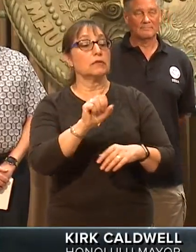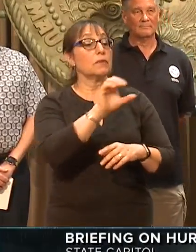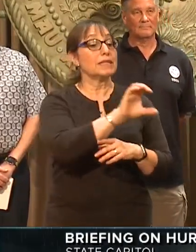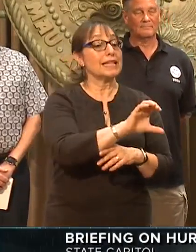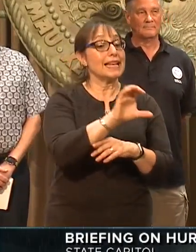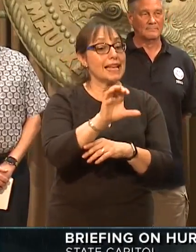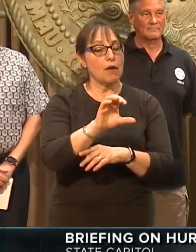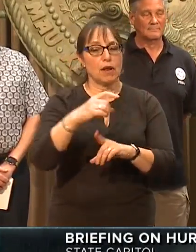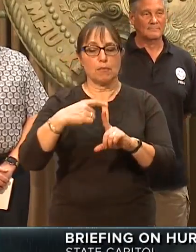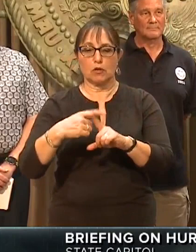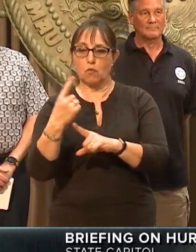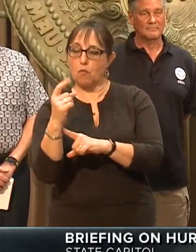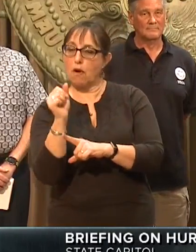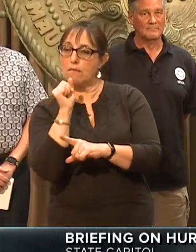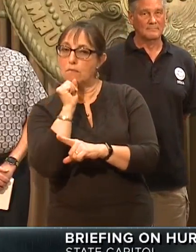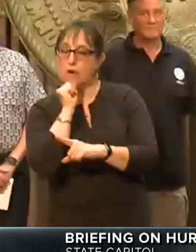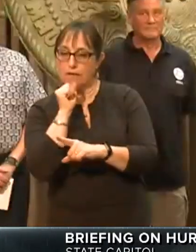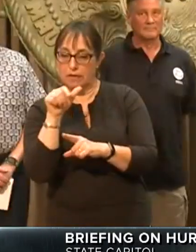1 in a private